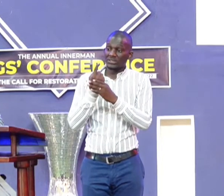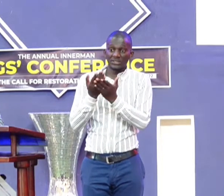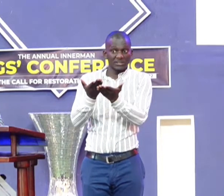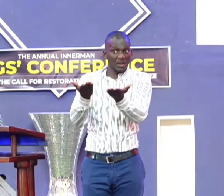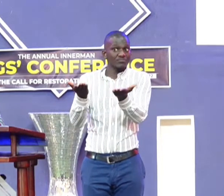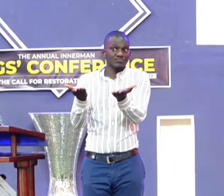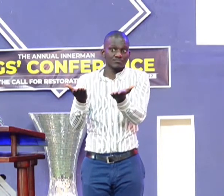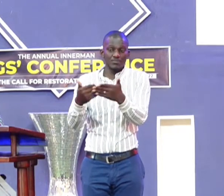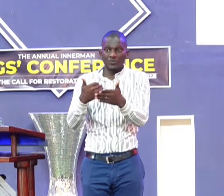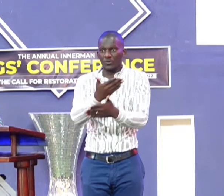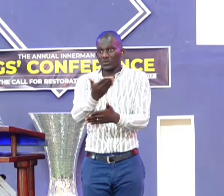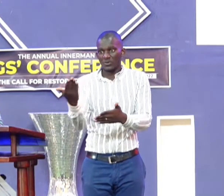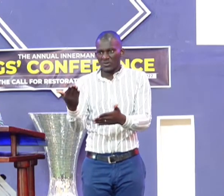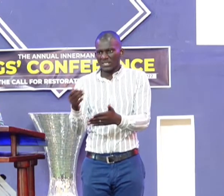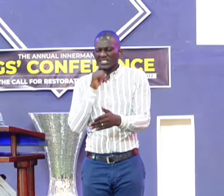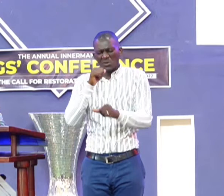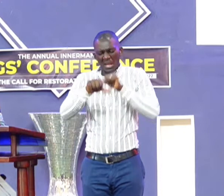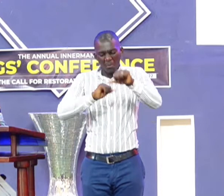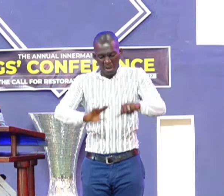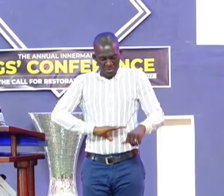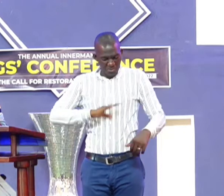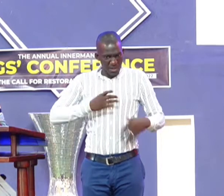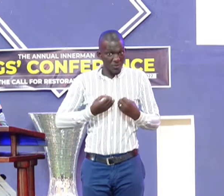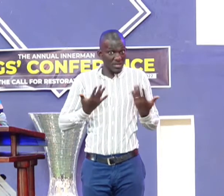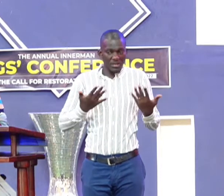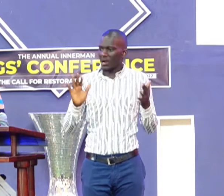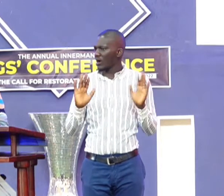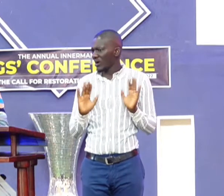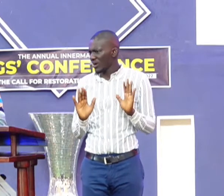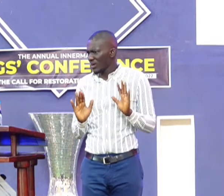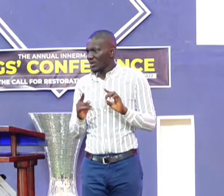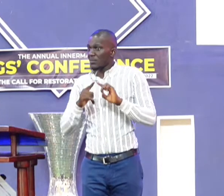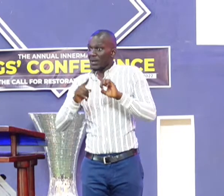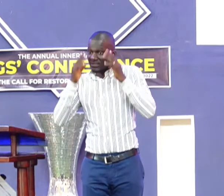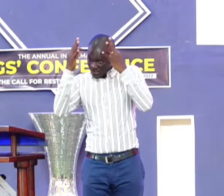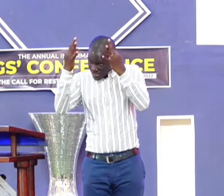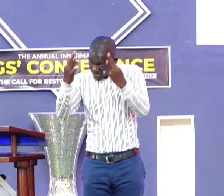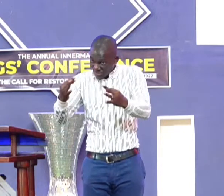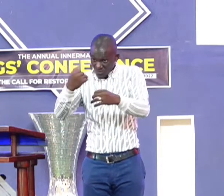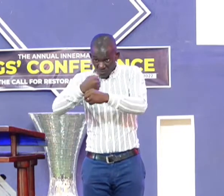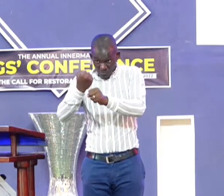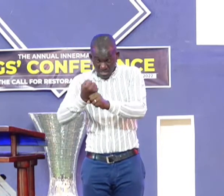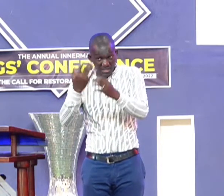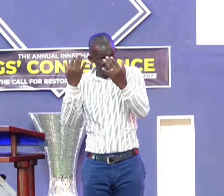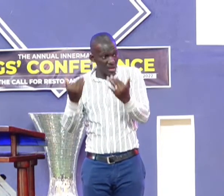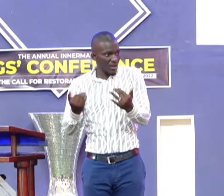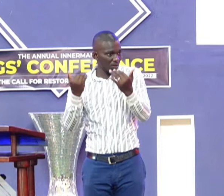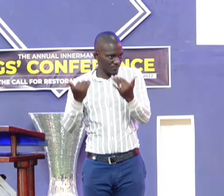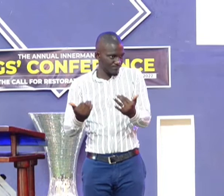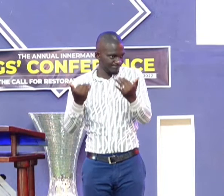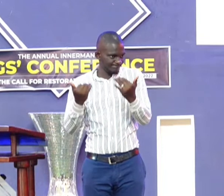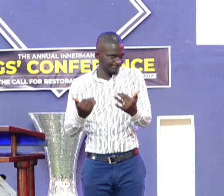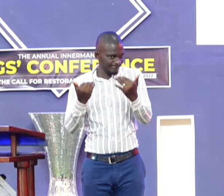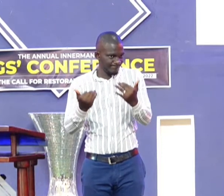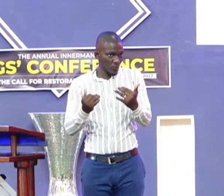of you. The most important thing is not the age you have, but the decision you